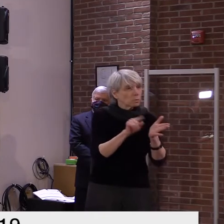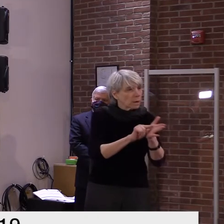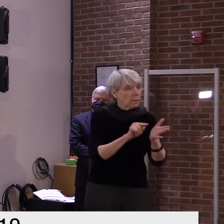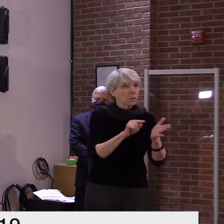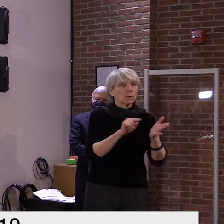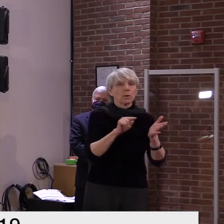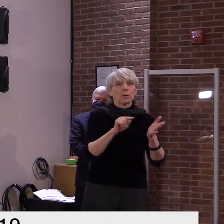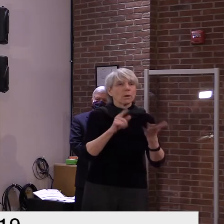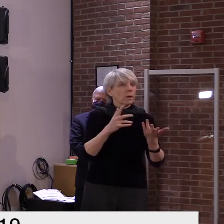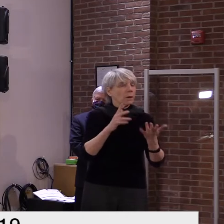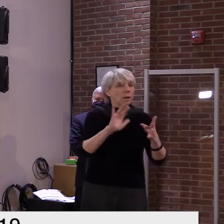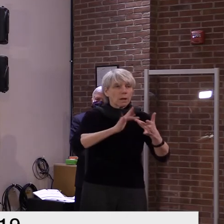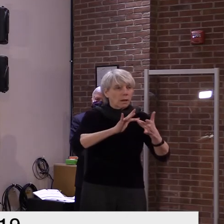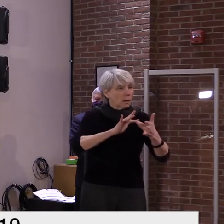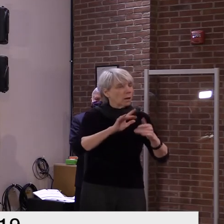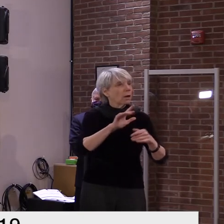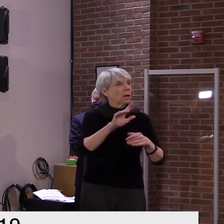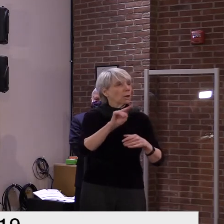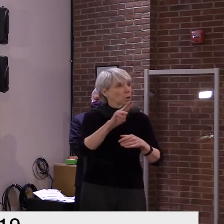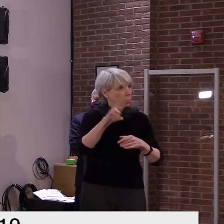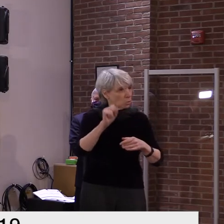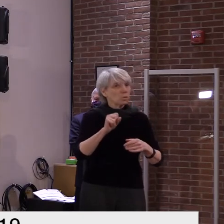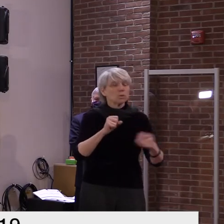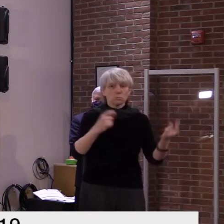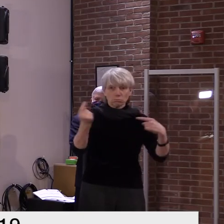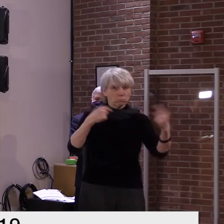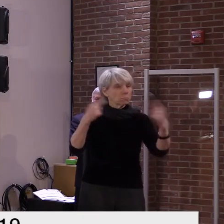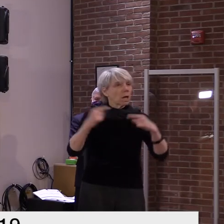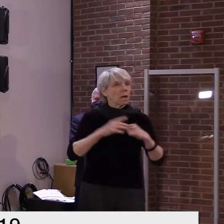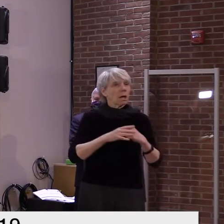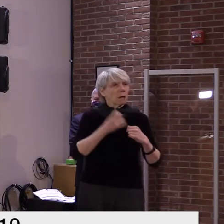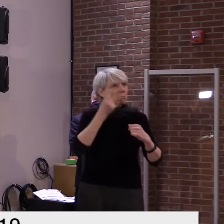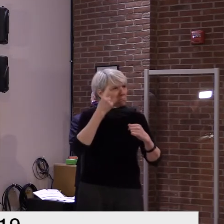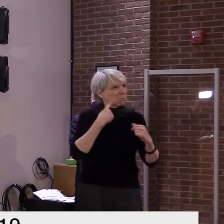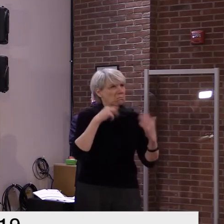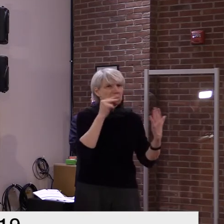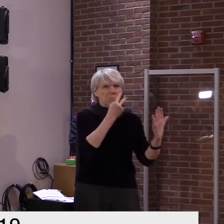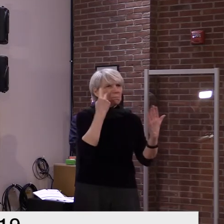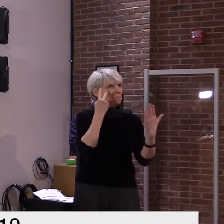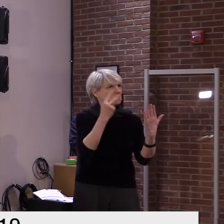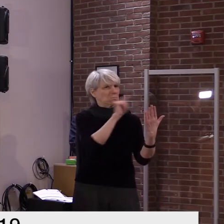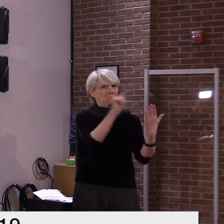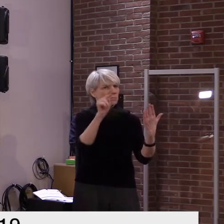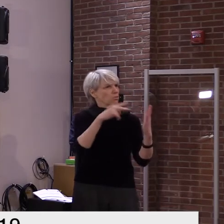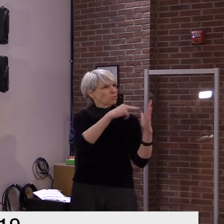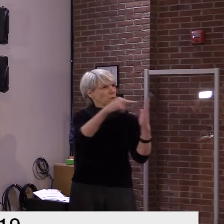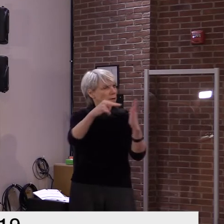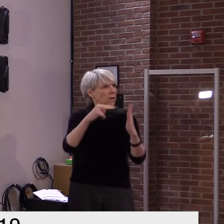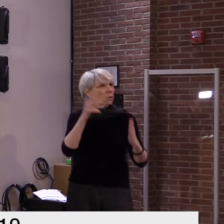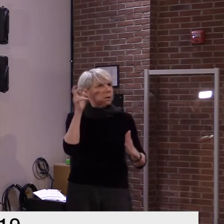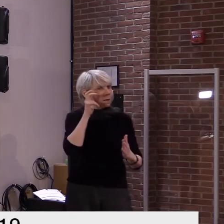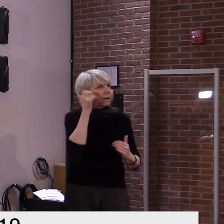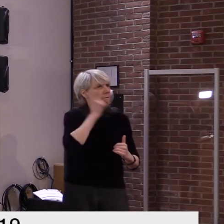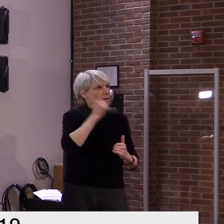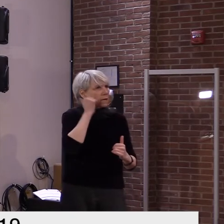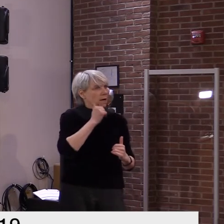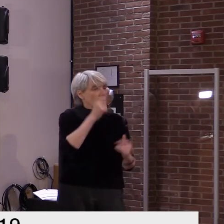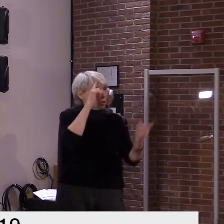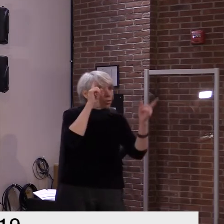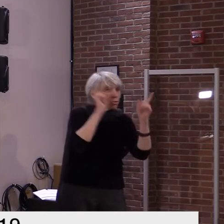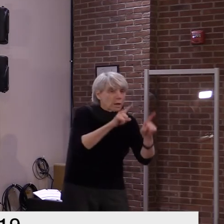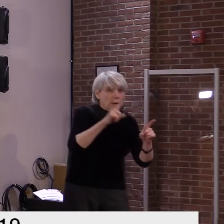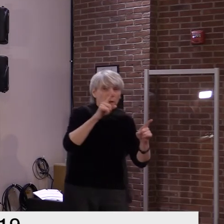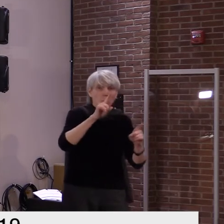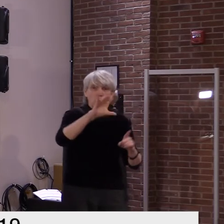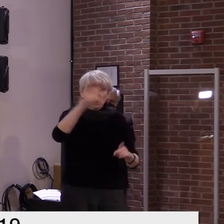those online, we see every day. We may not agree with everything in terms of how you present what we have tried to